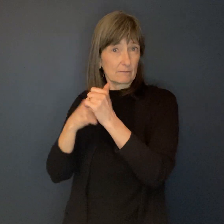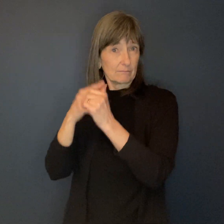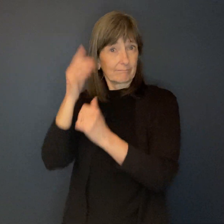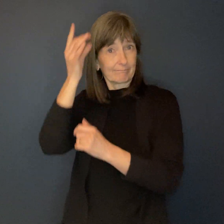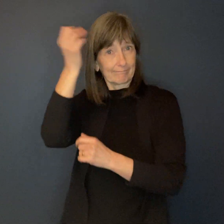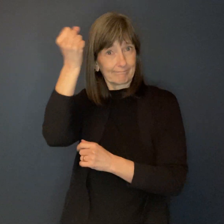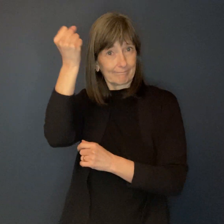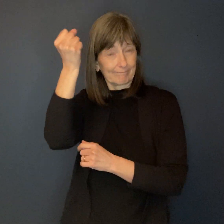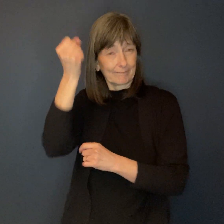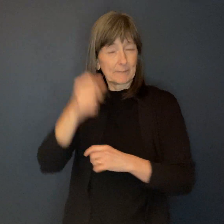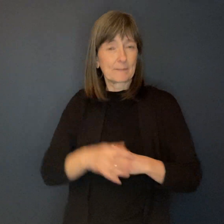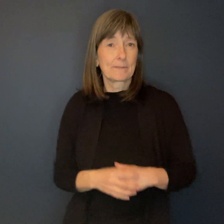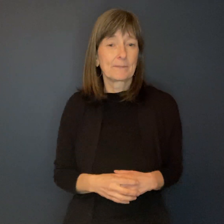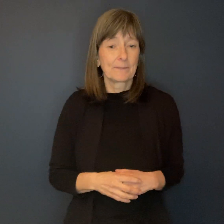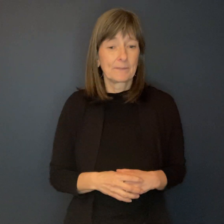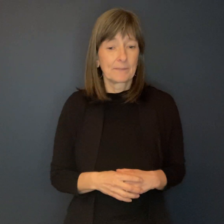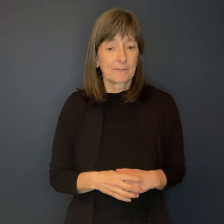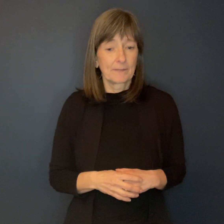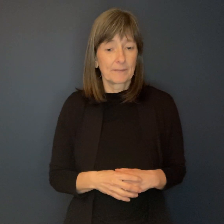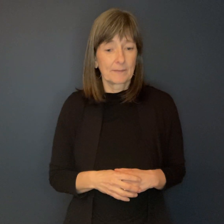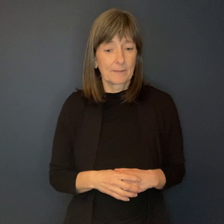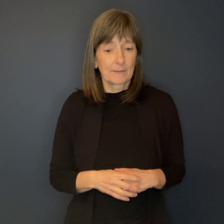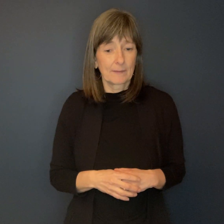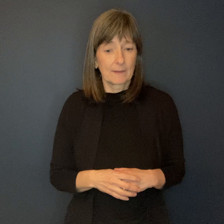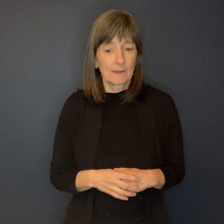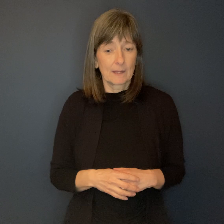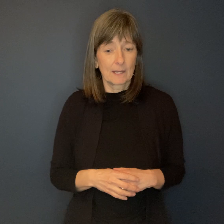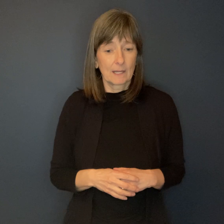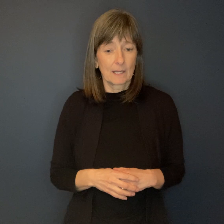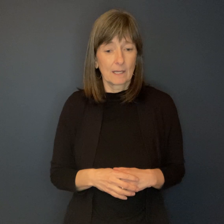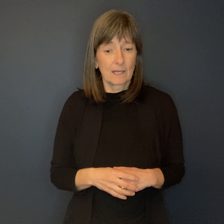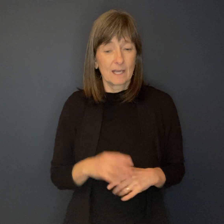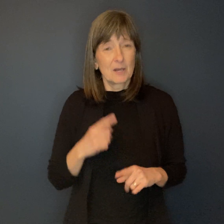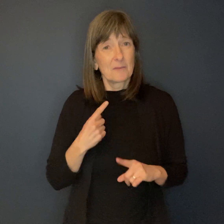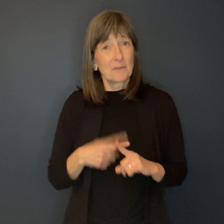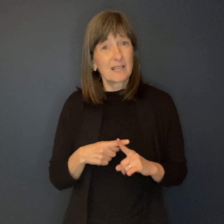fundamental values that we share as, you know, central to that.